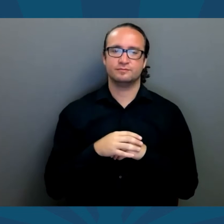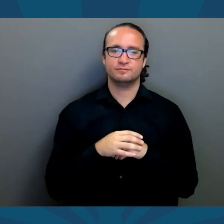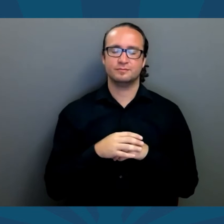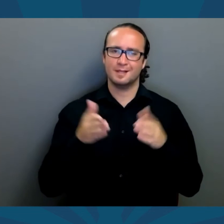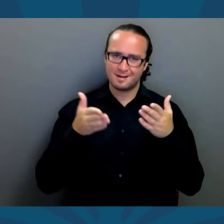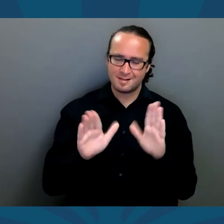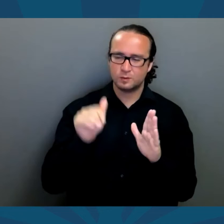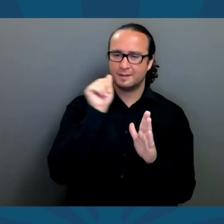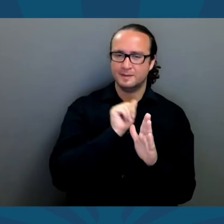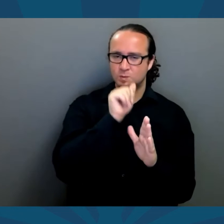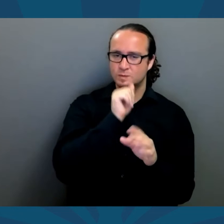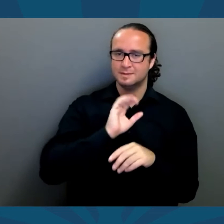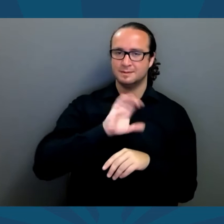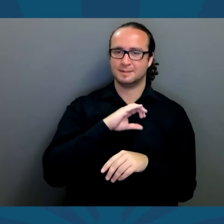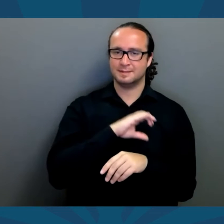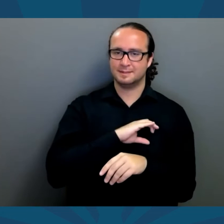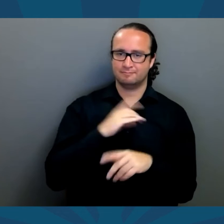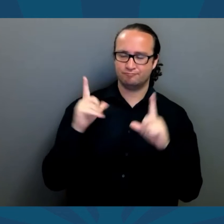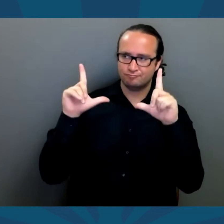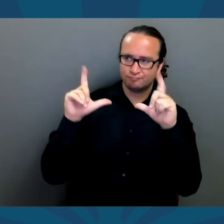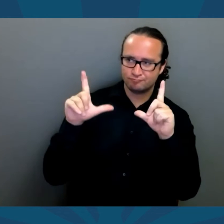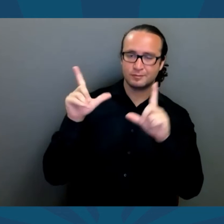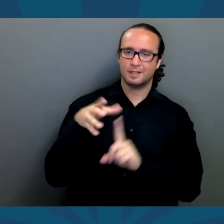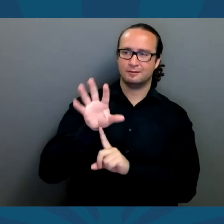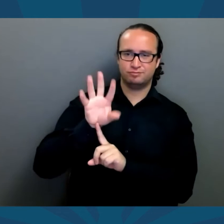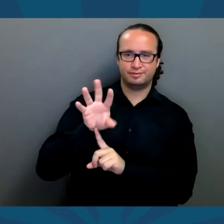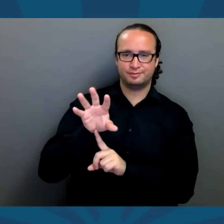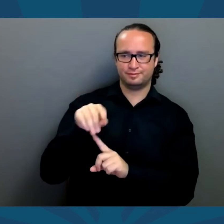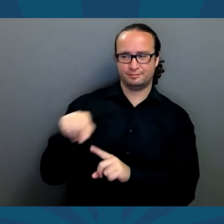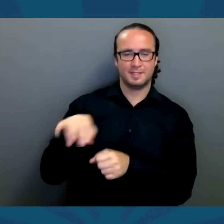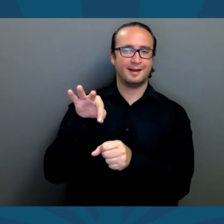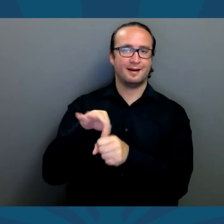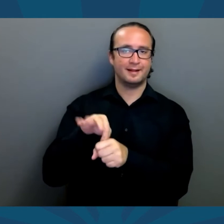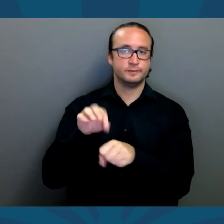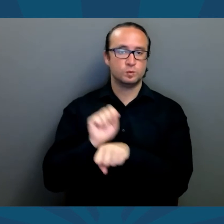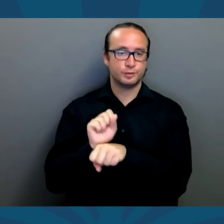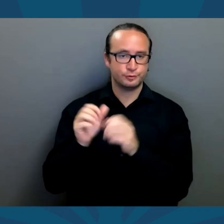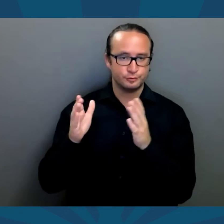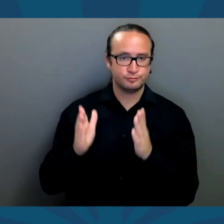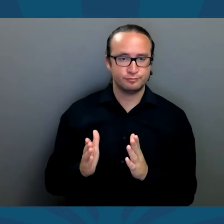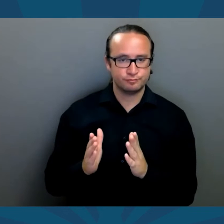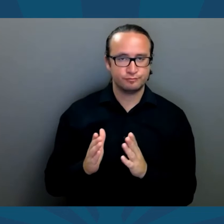allow Arizona citizens to take video and photos of any election worker,